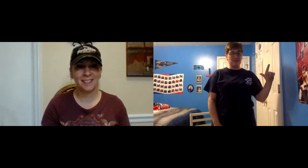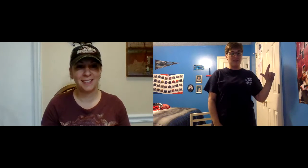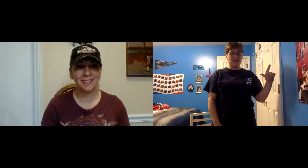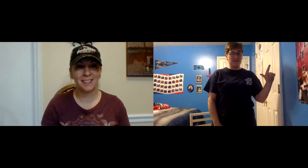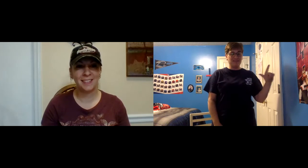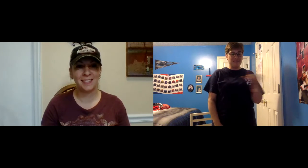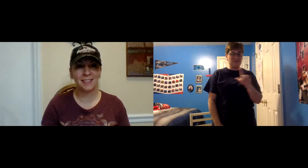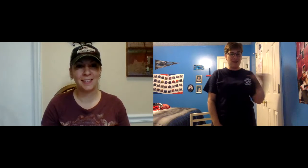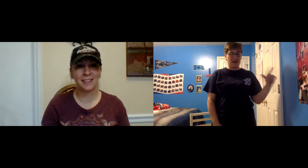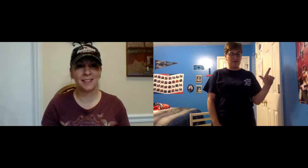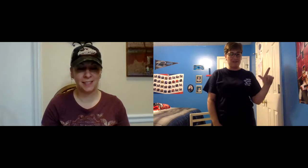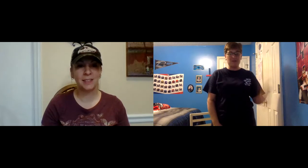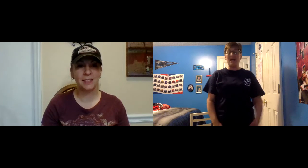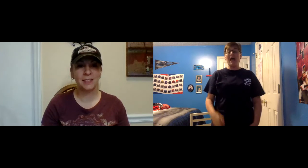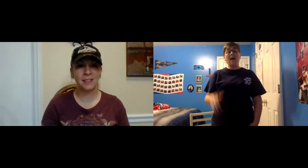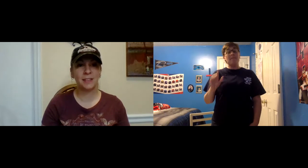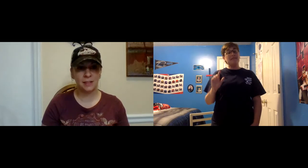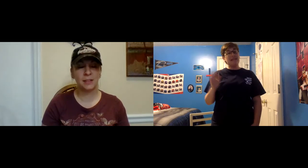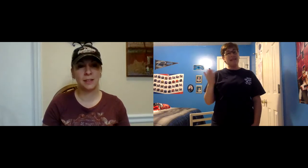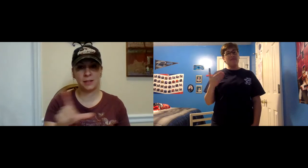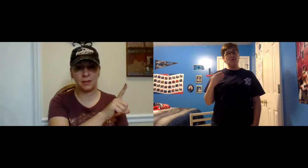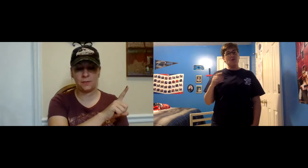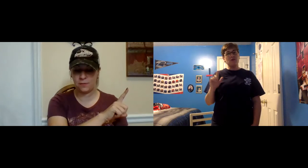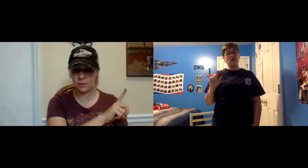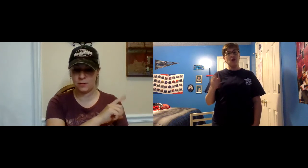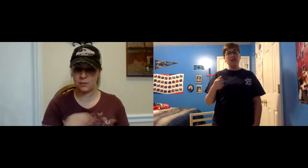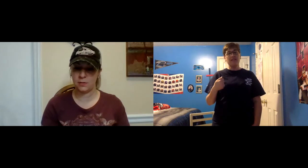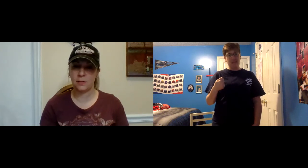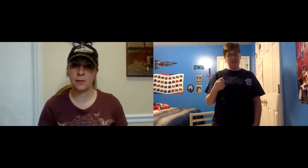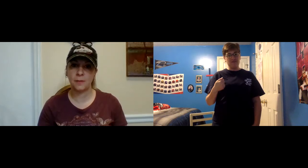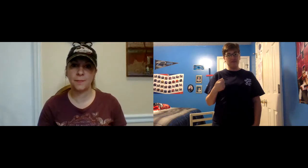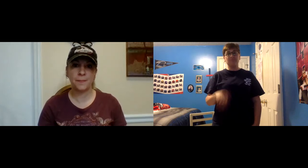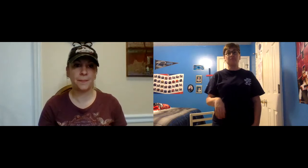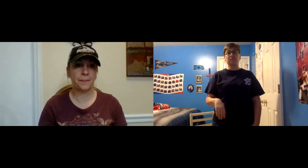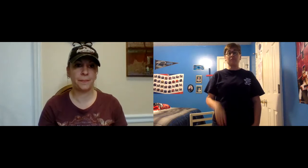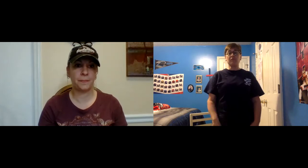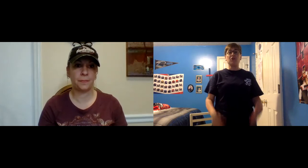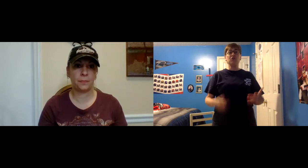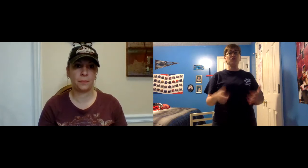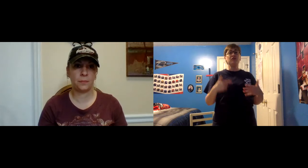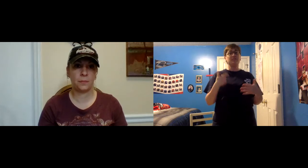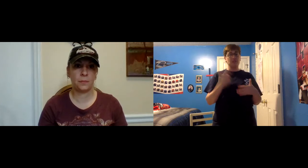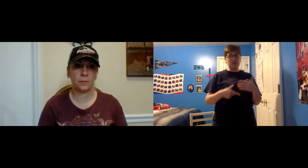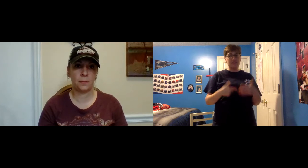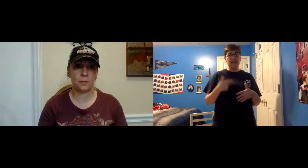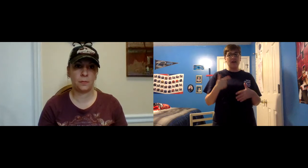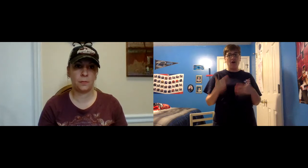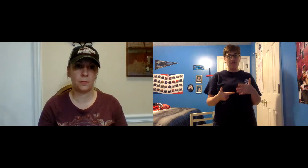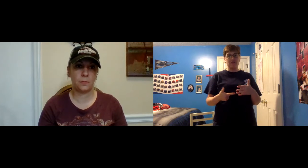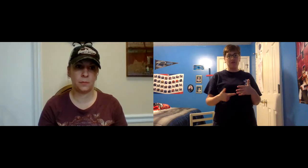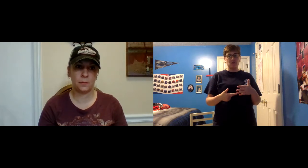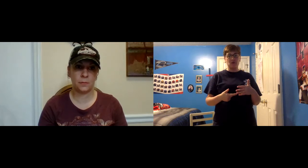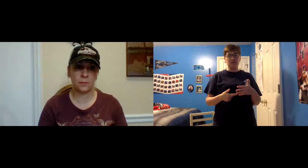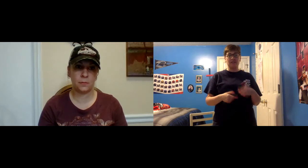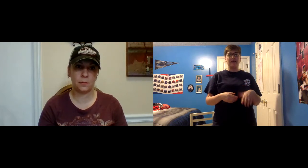I would assume left is what I would assume. But then if you are turning left, you could say all